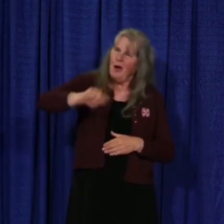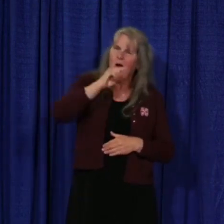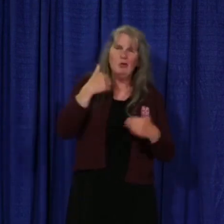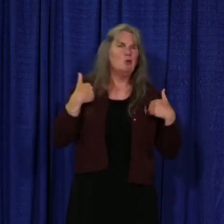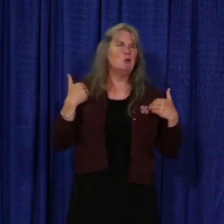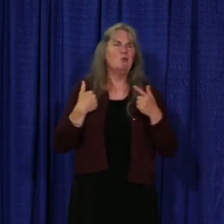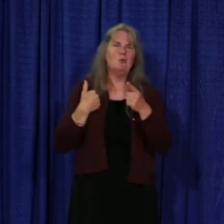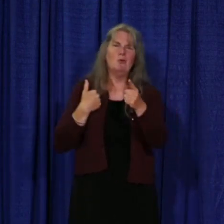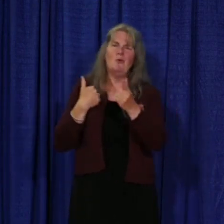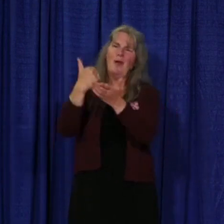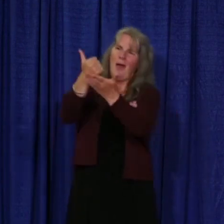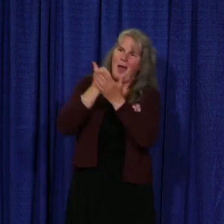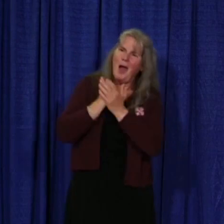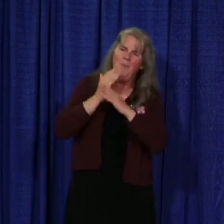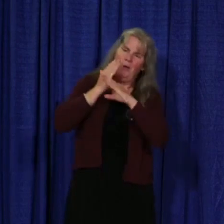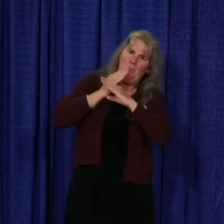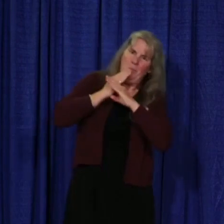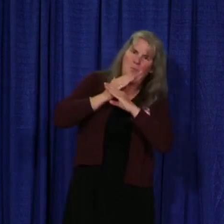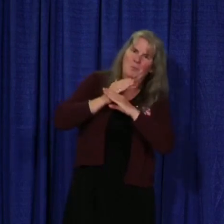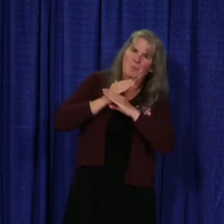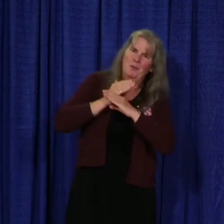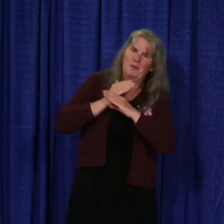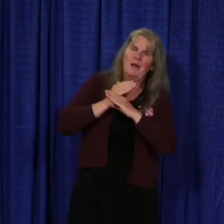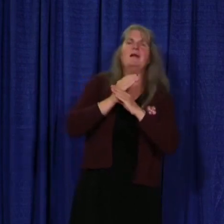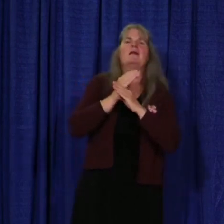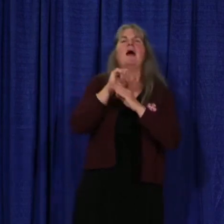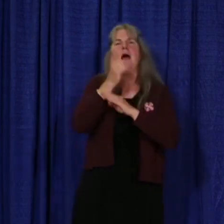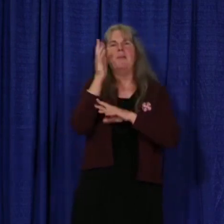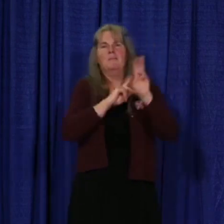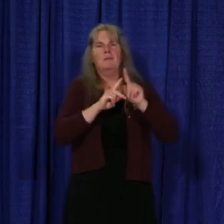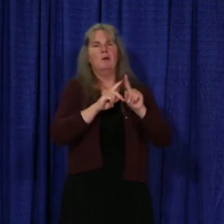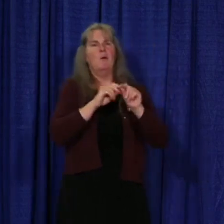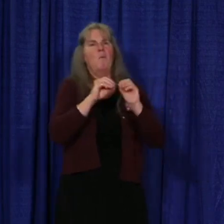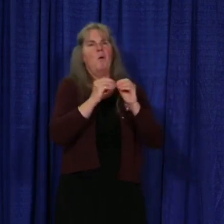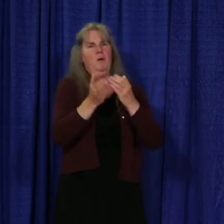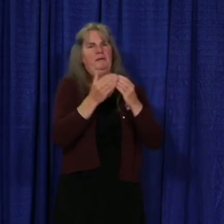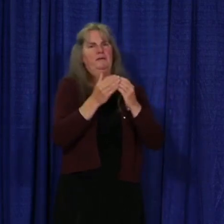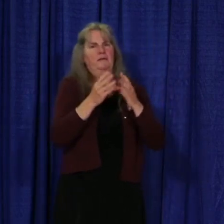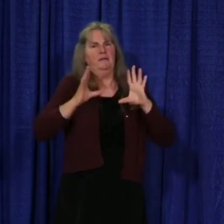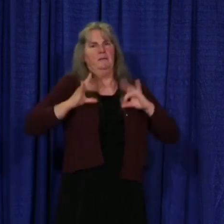adults to help protect those who aren't invincible. We need all